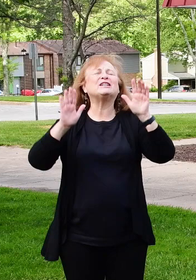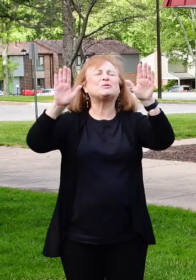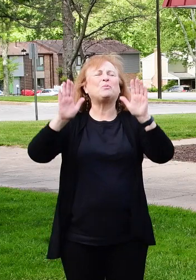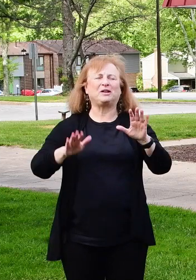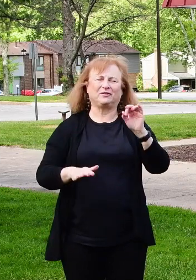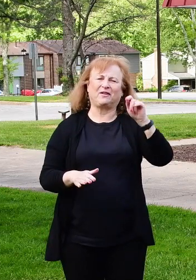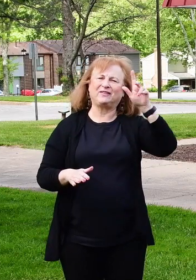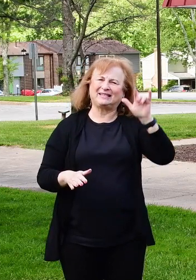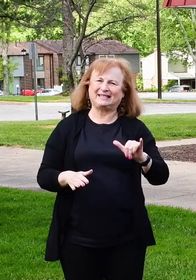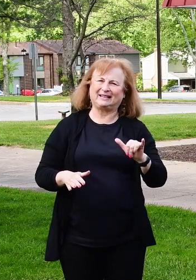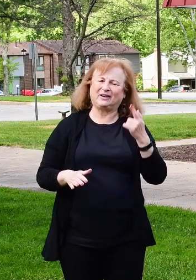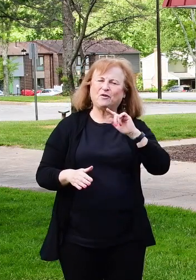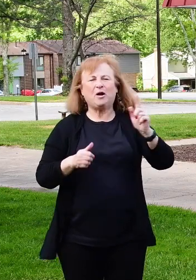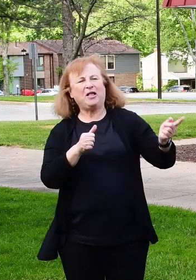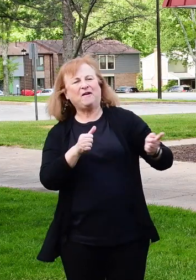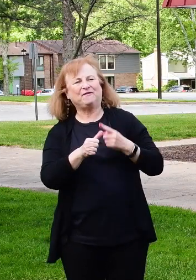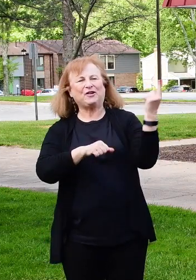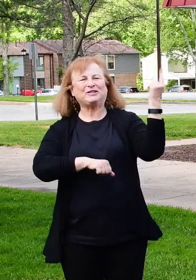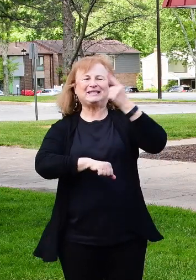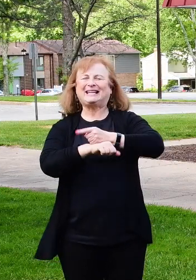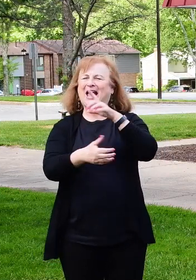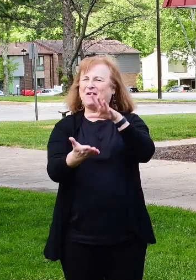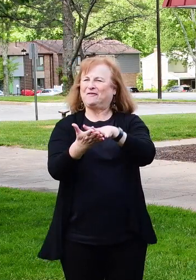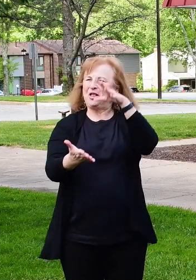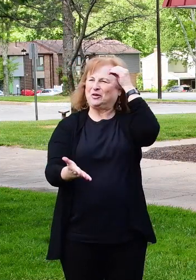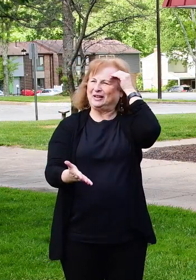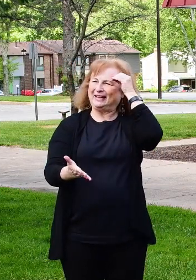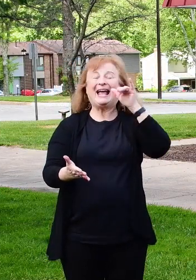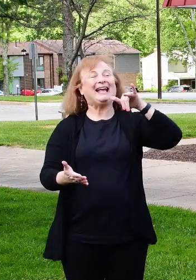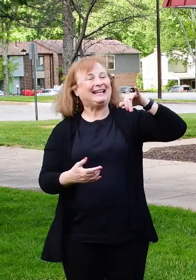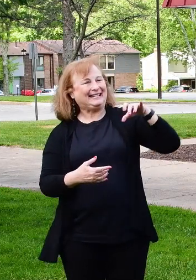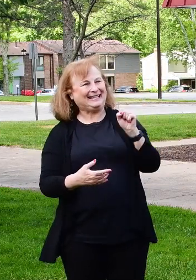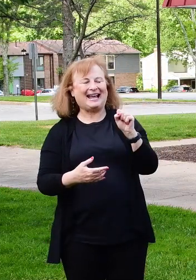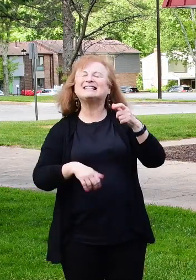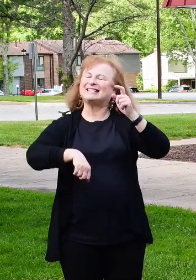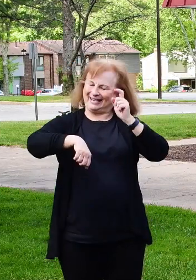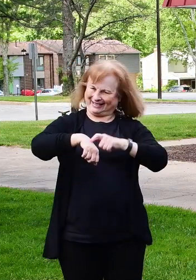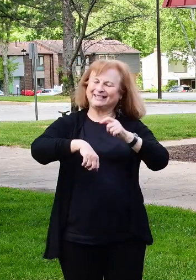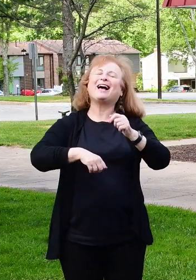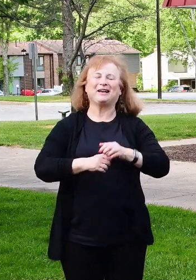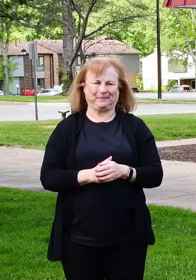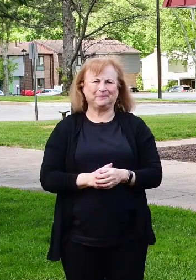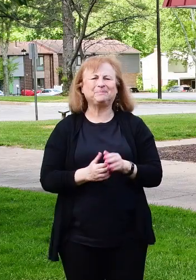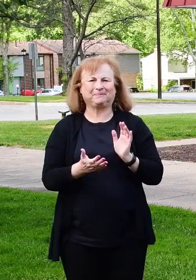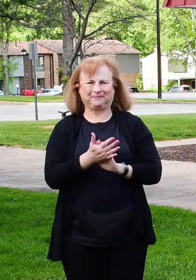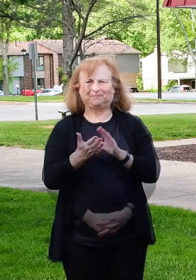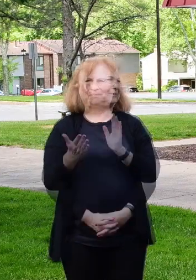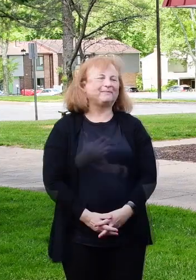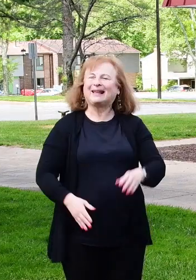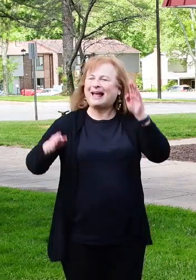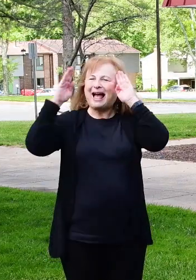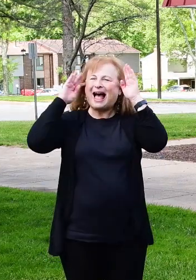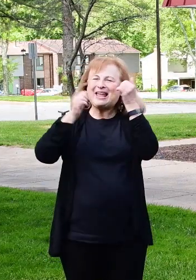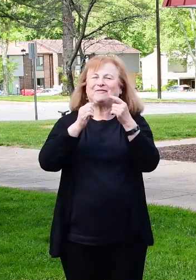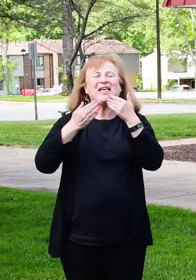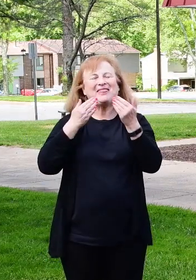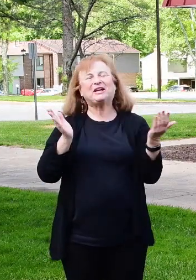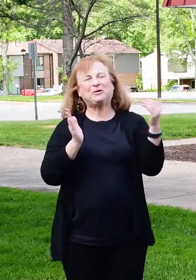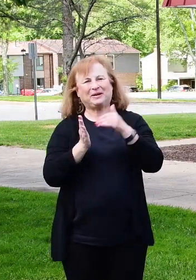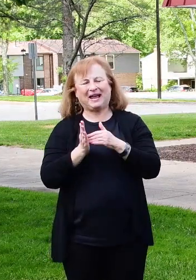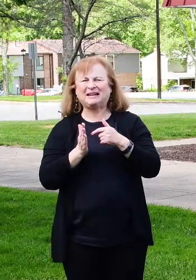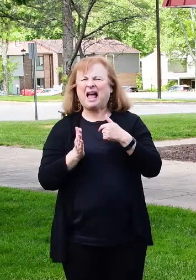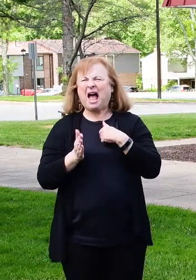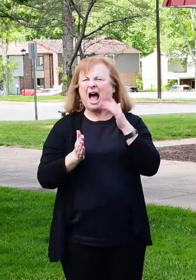wonderful facility for their first day of learning. Yes, it's time. Thank you. Hi, everyone. Thank you again.